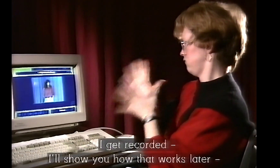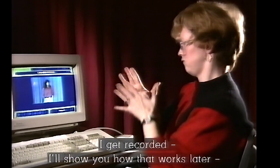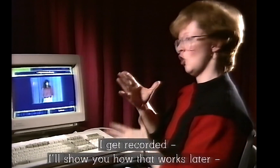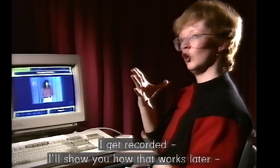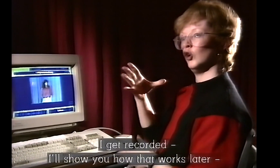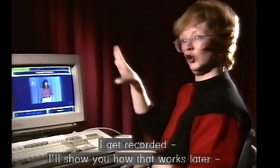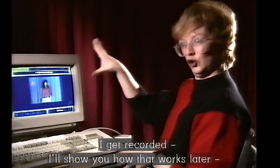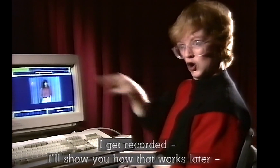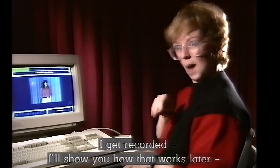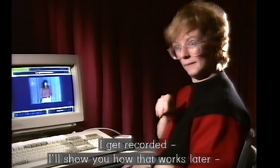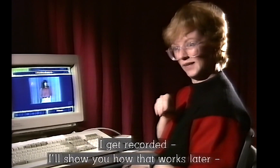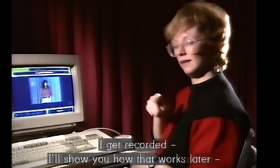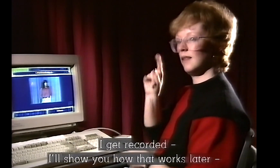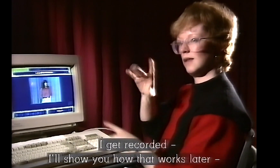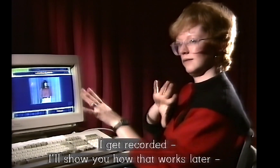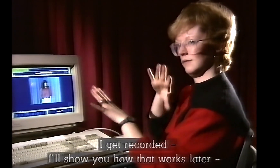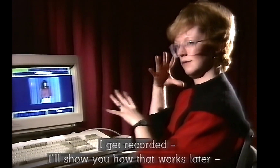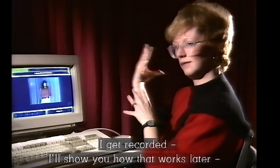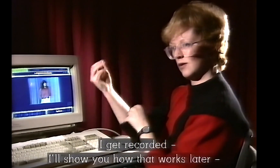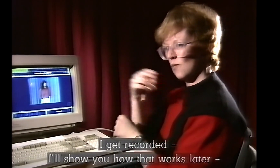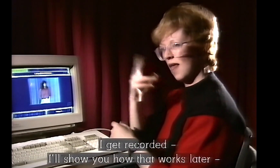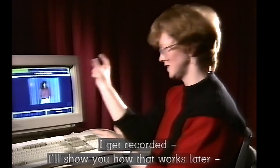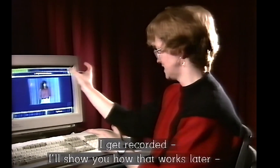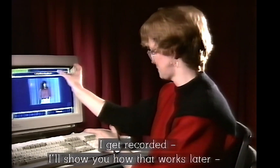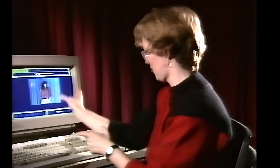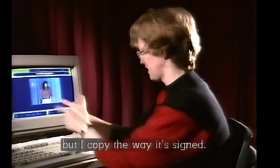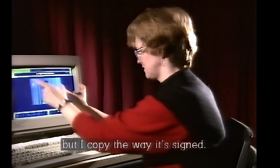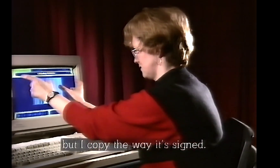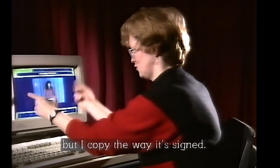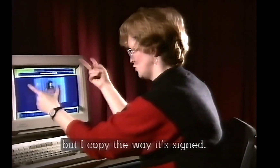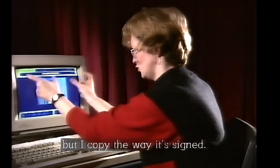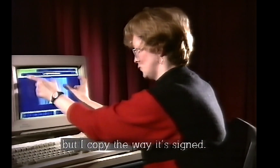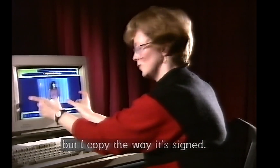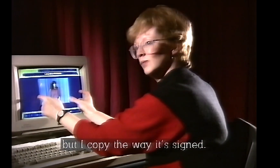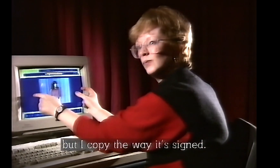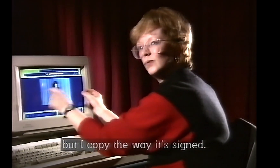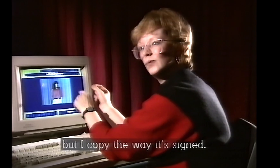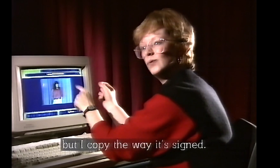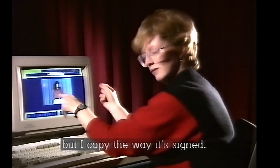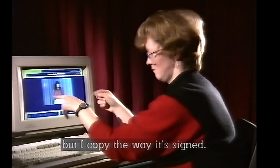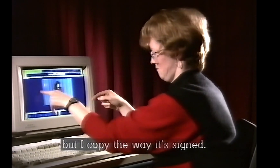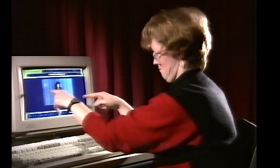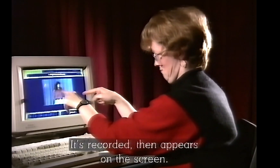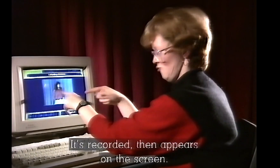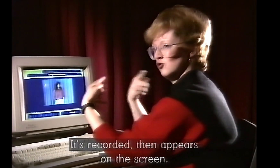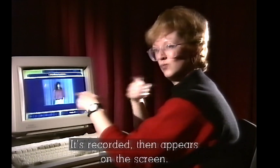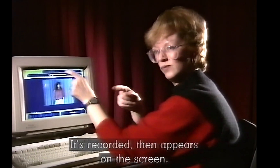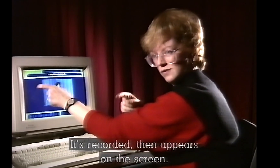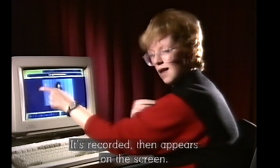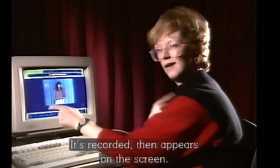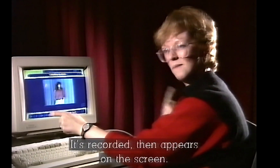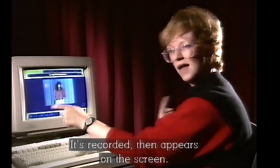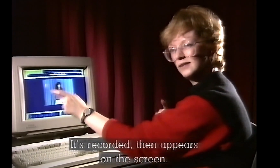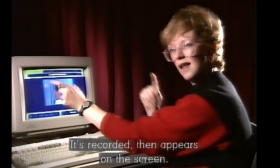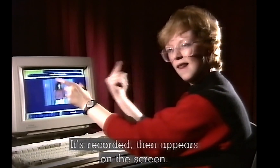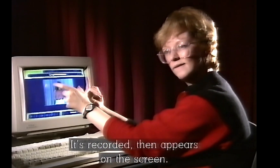student chose to look at the sign for who, as in this example. Okay, I get recorded, and